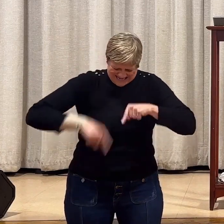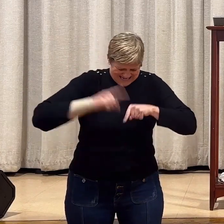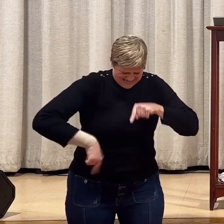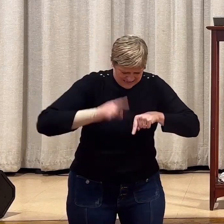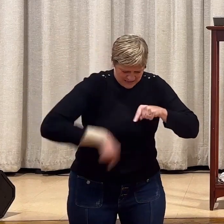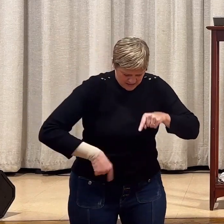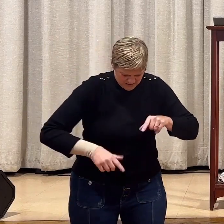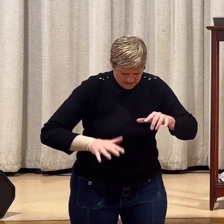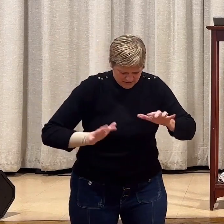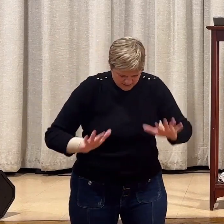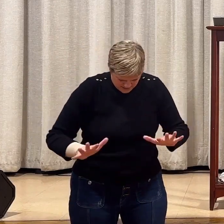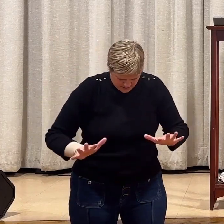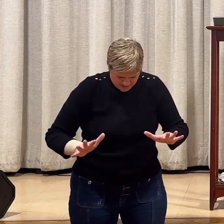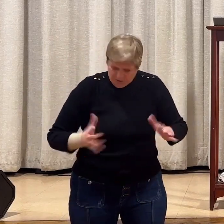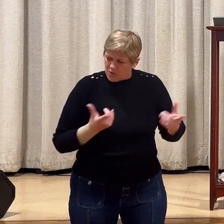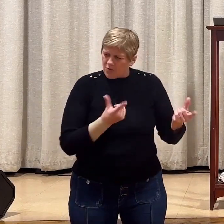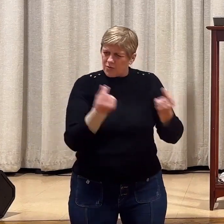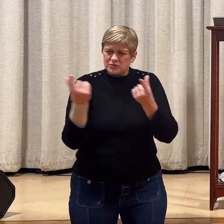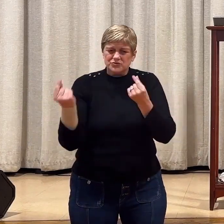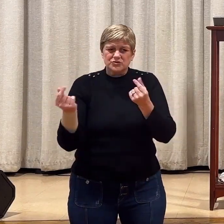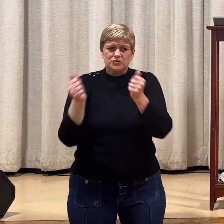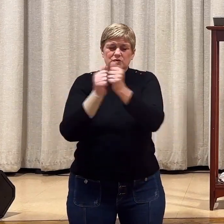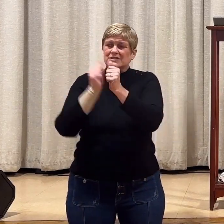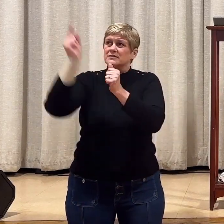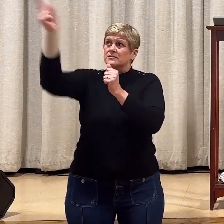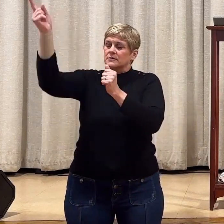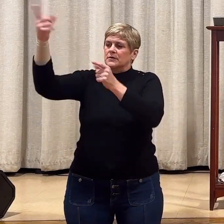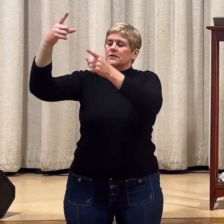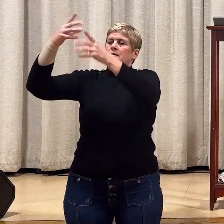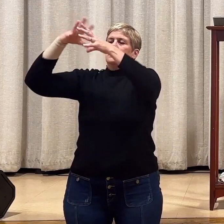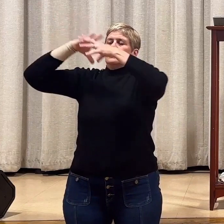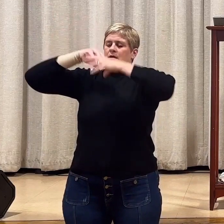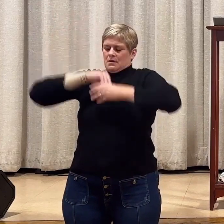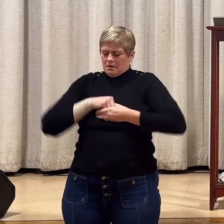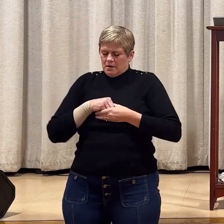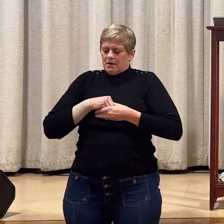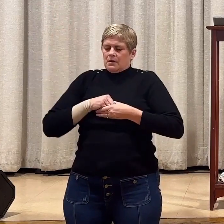you tell what you will do with the strength of Jesus Christ?